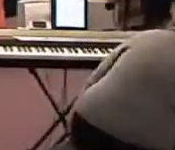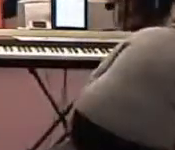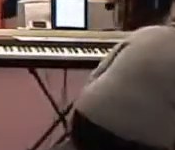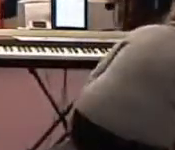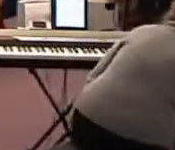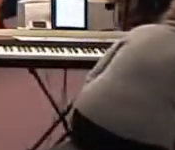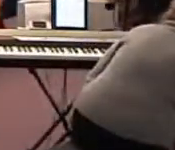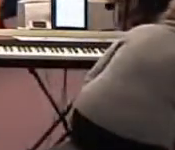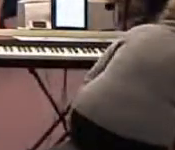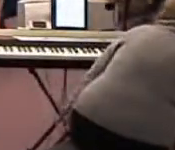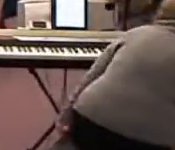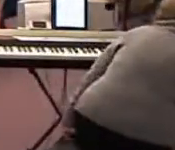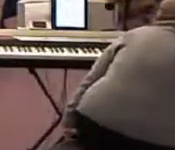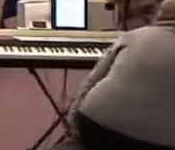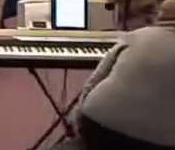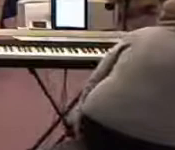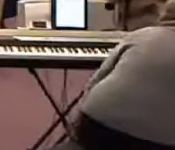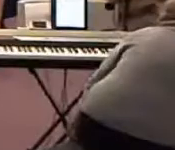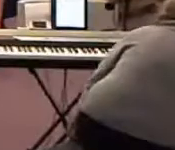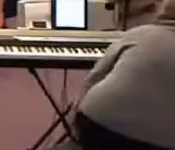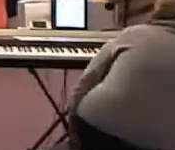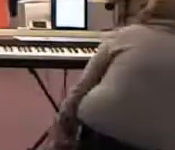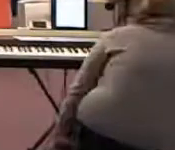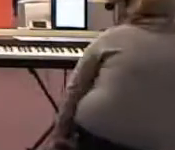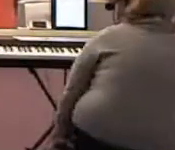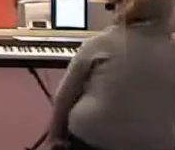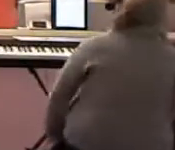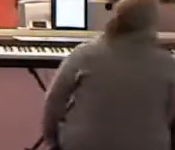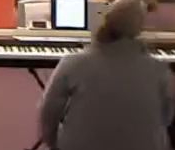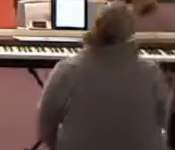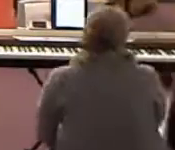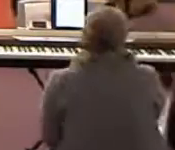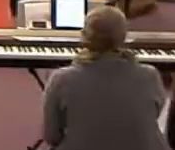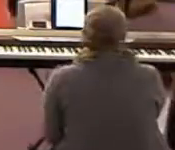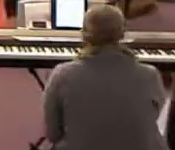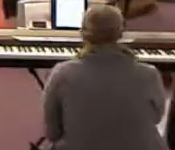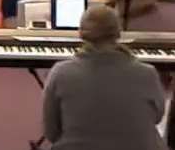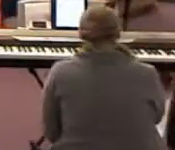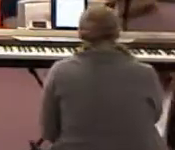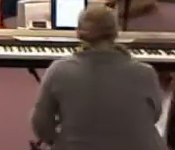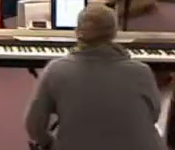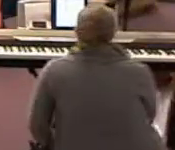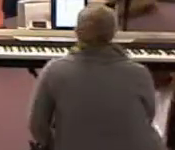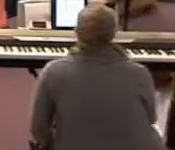If you're near a young person, you ought to turn to them and give them a big smile and say, "This is important."